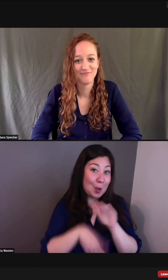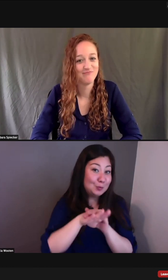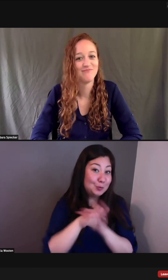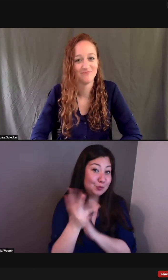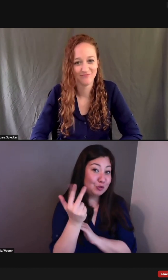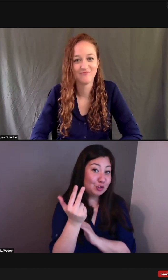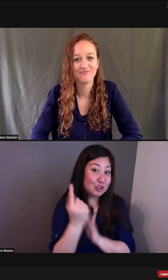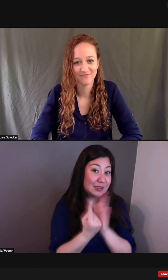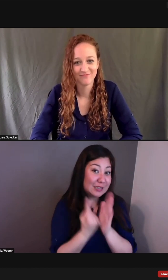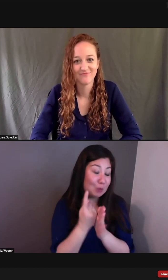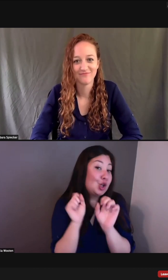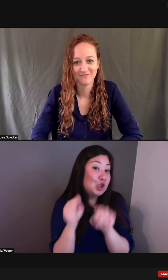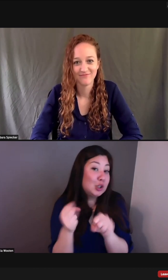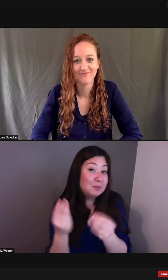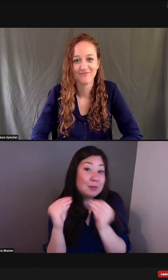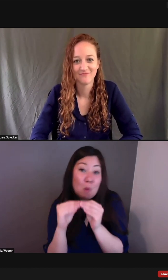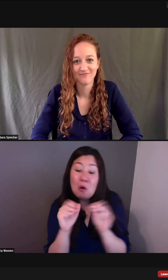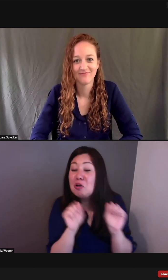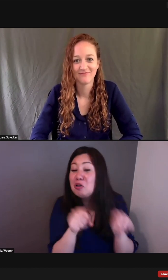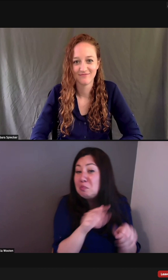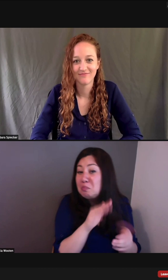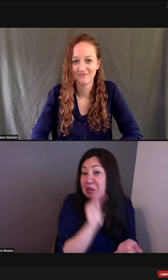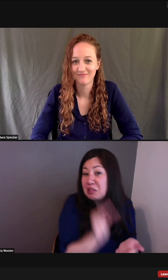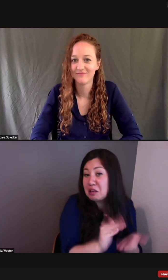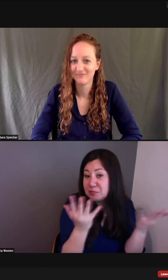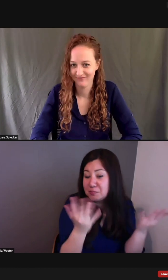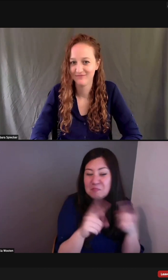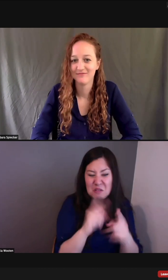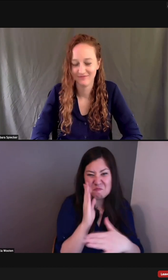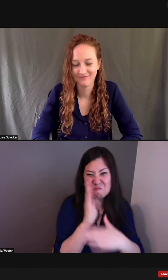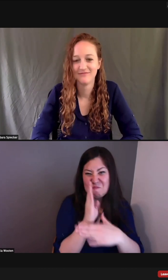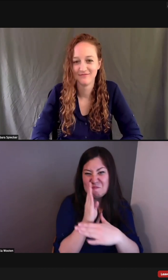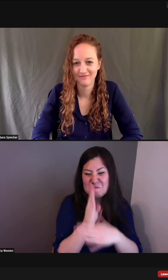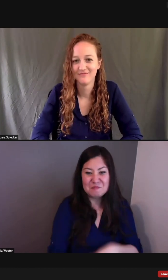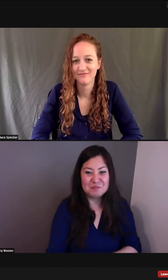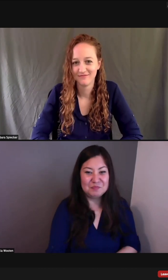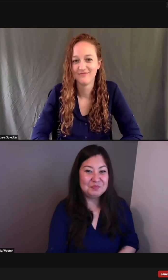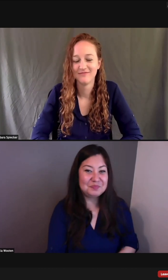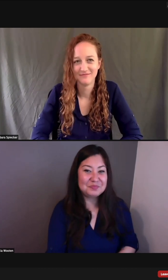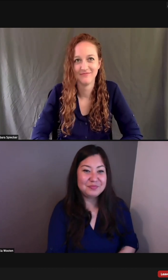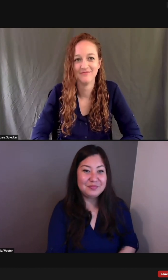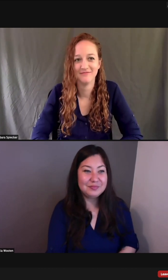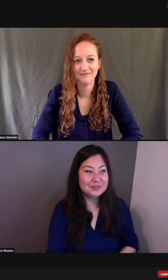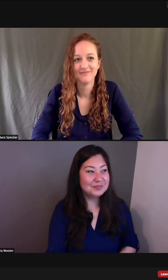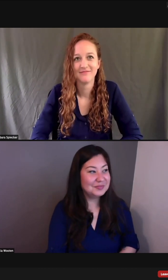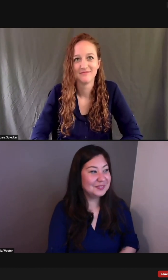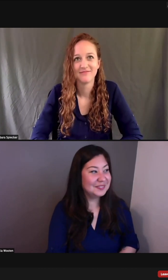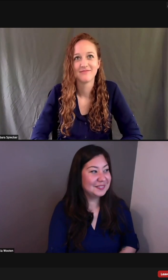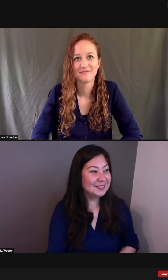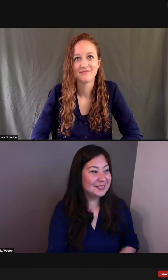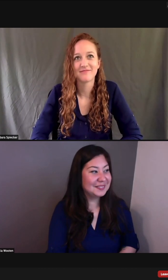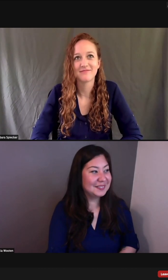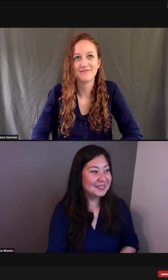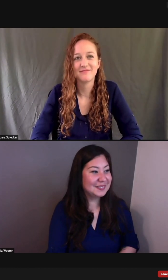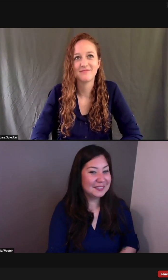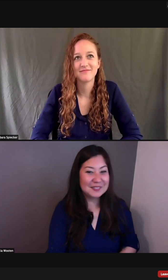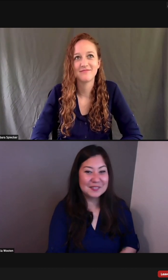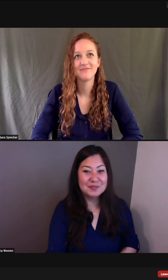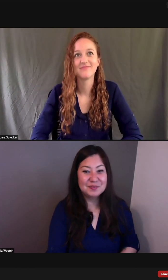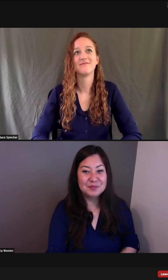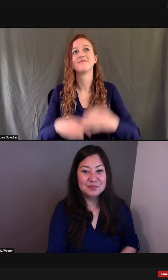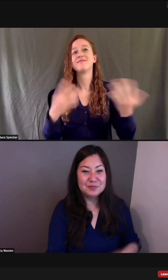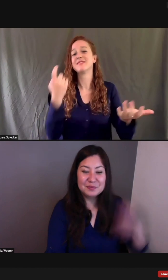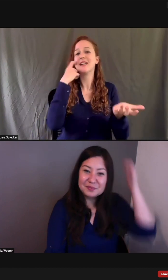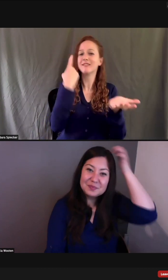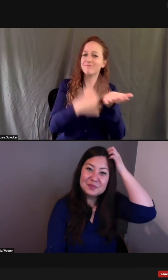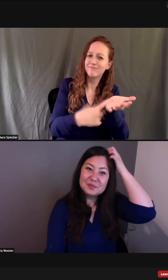script. We have to translate it from English to ASL, which takes an hour. The film and delivering it in ASL takes 2